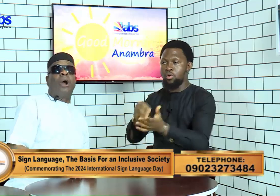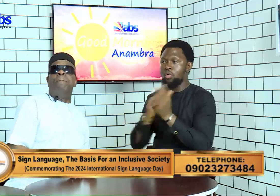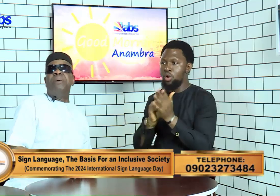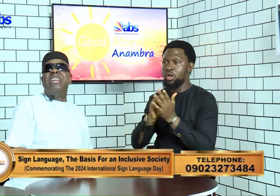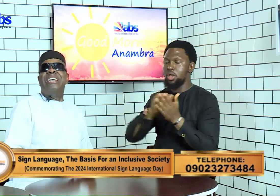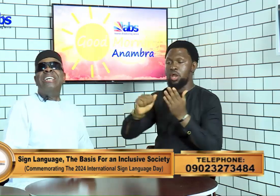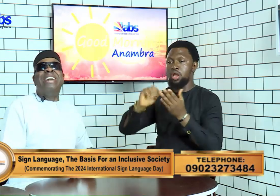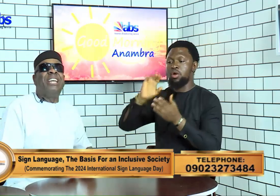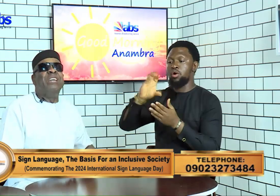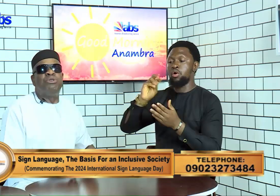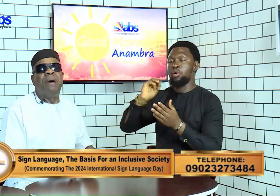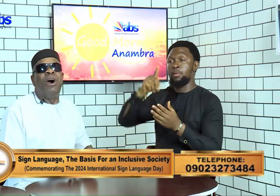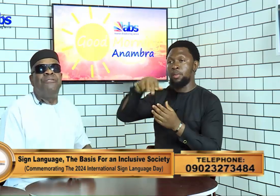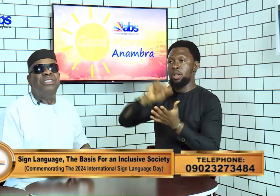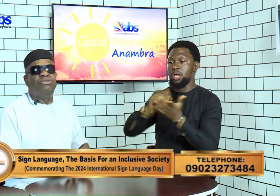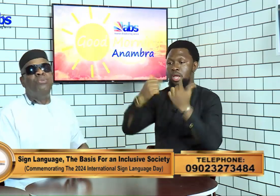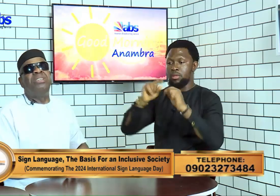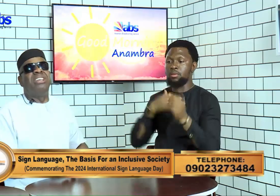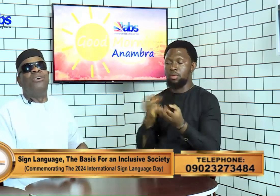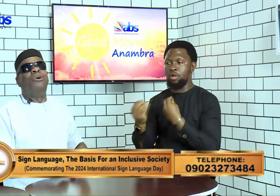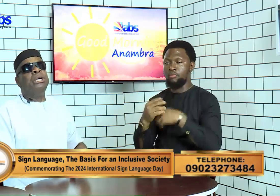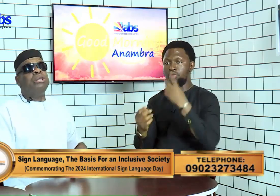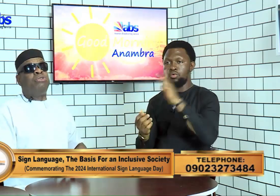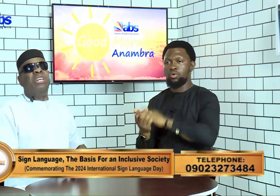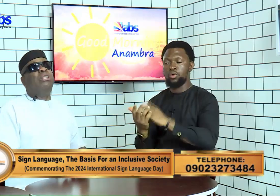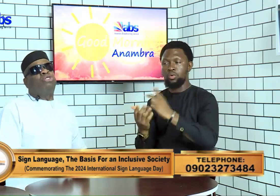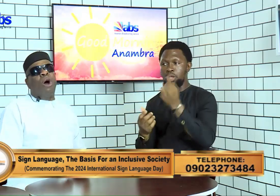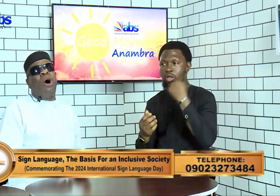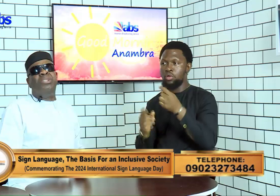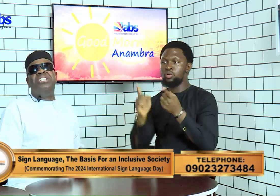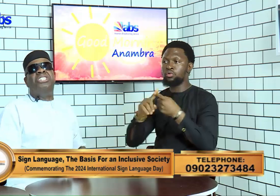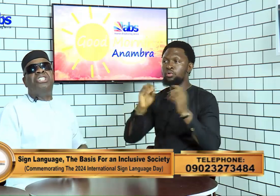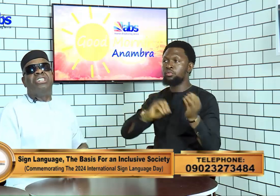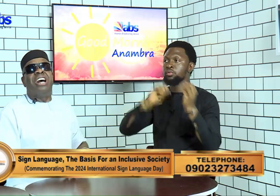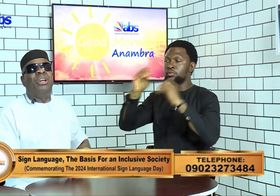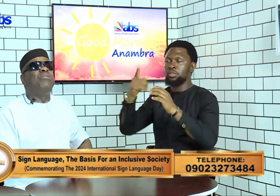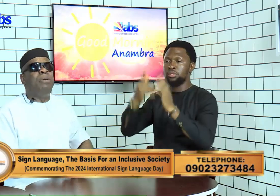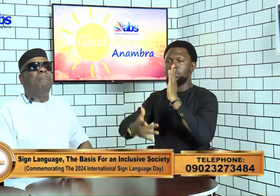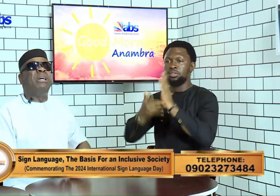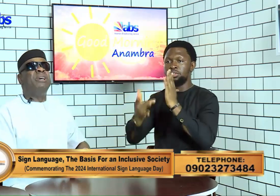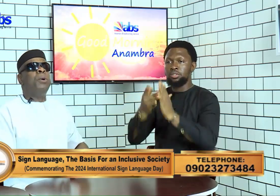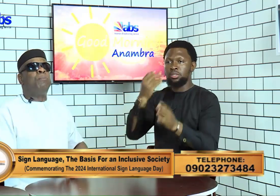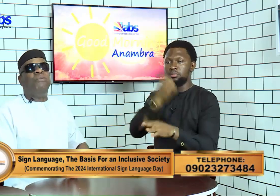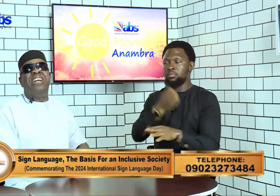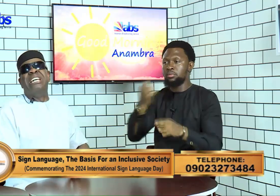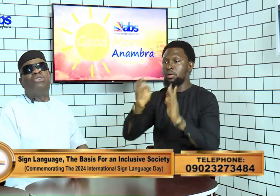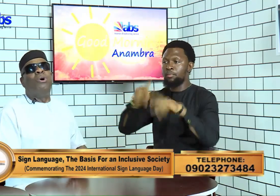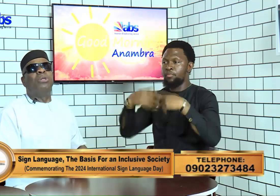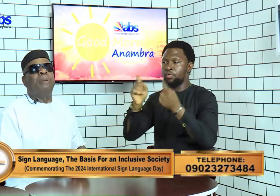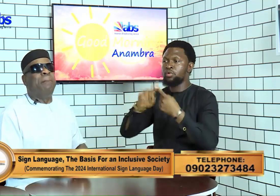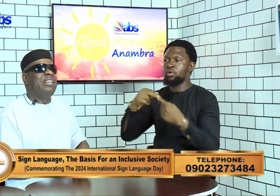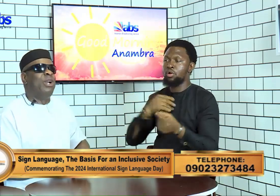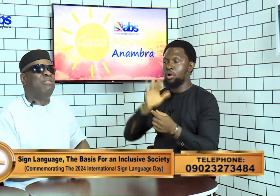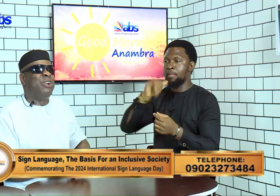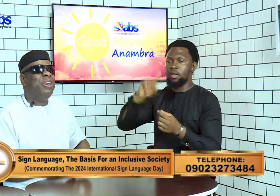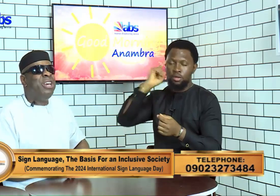a company that came to my office 2 weeks ago to install the digital equipment provided to us